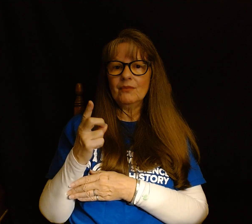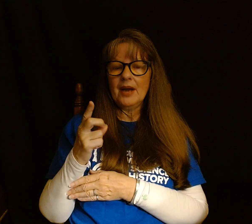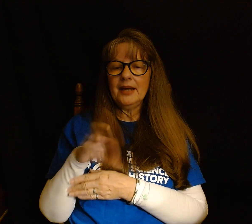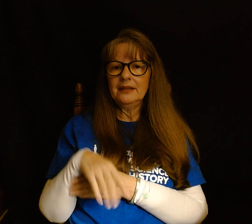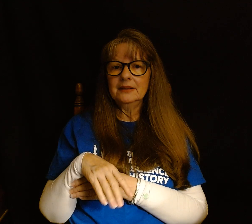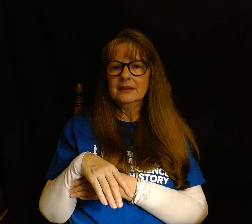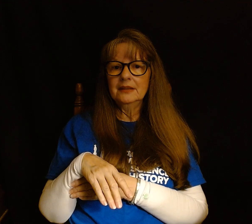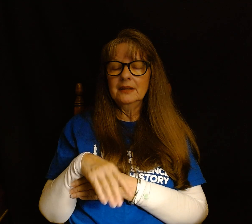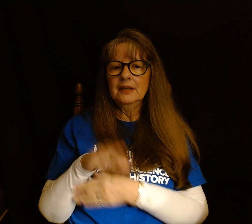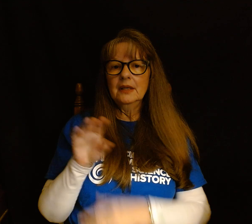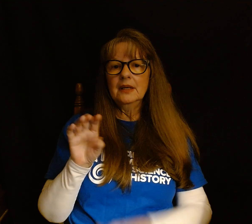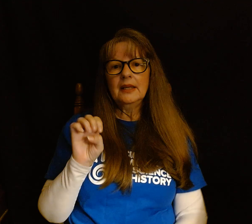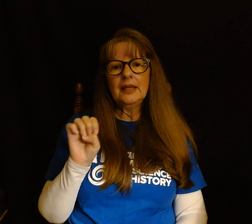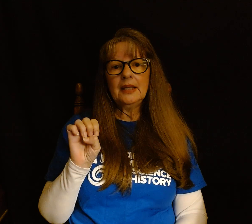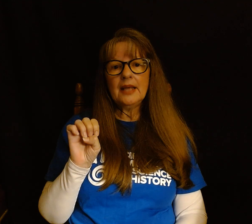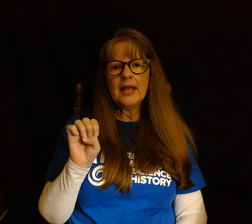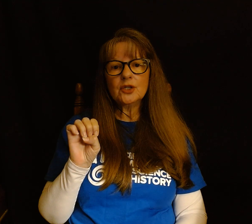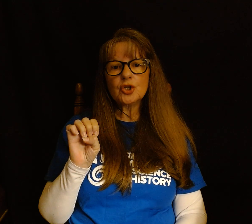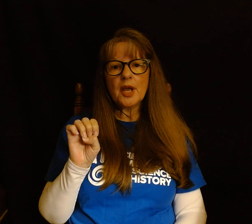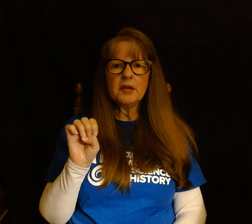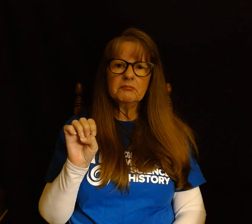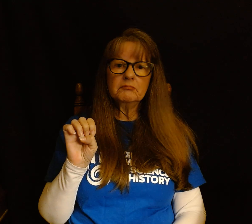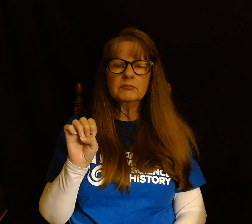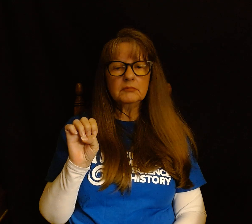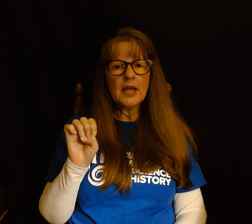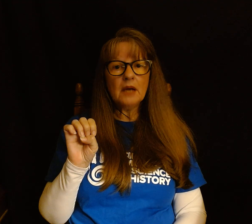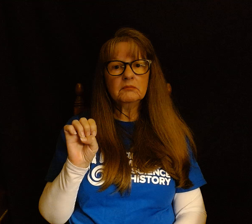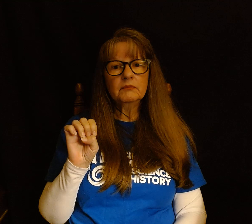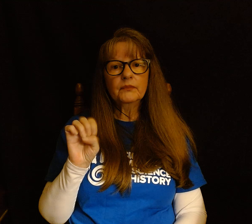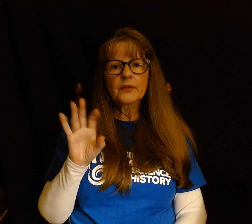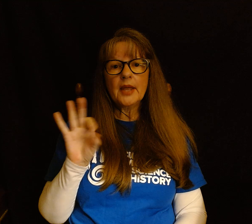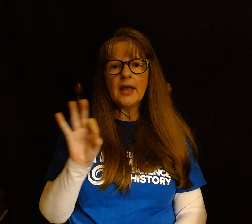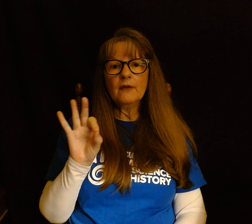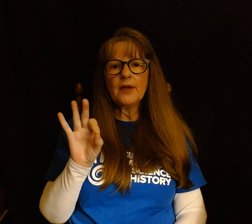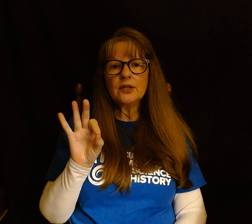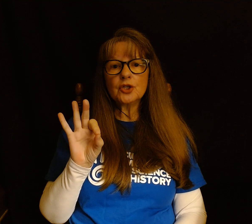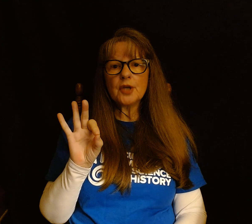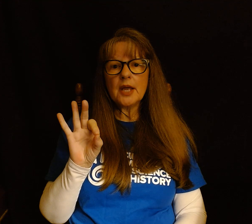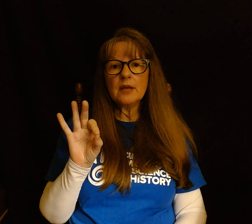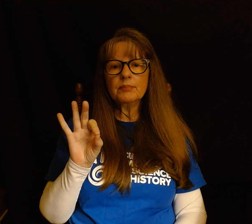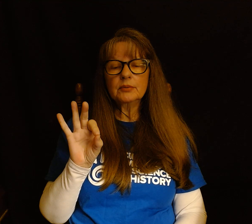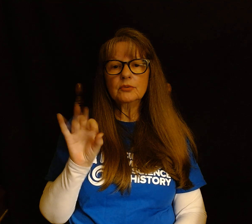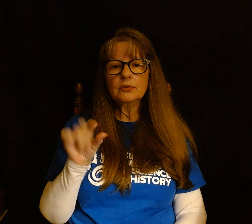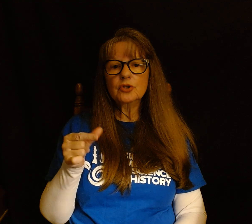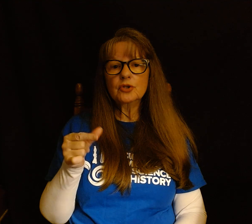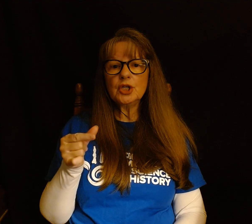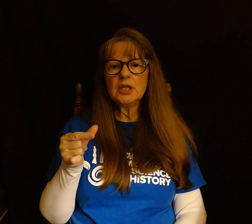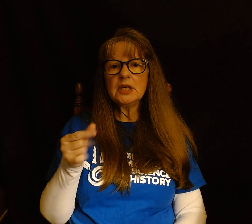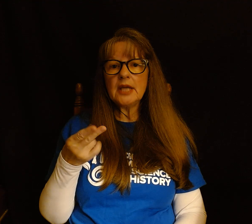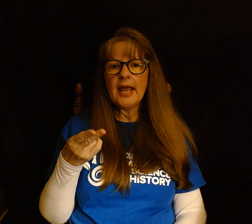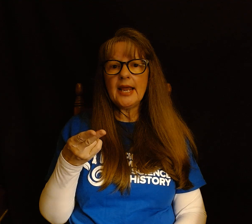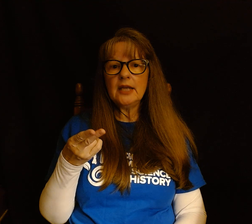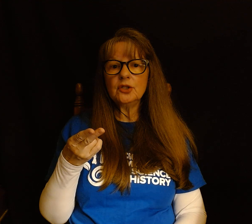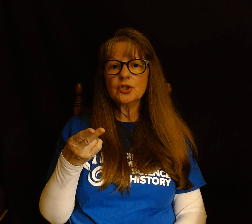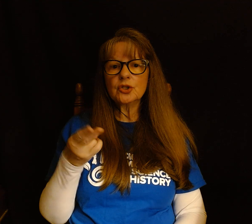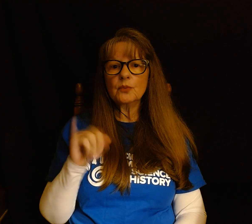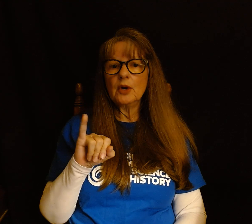right? E hand shape, yeah. F hand shape, G, H. We don't go through the